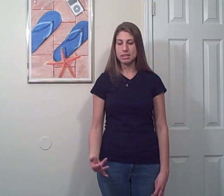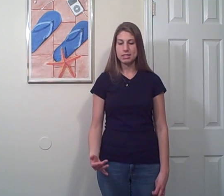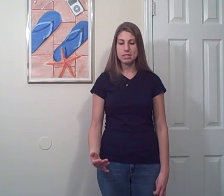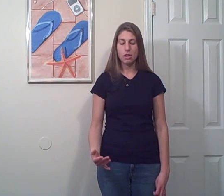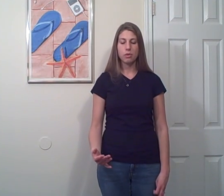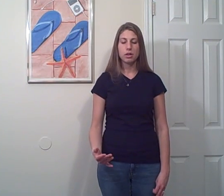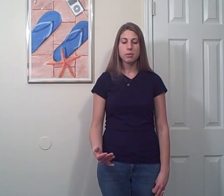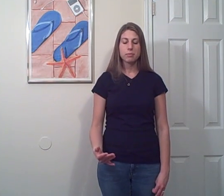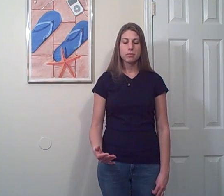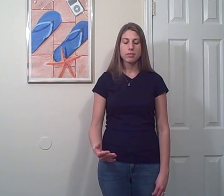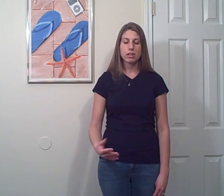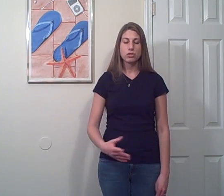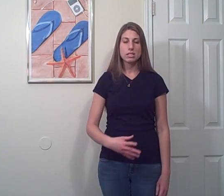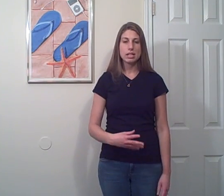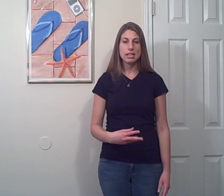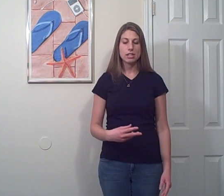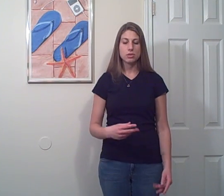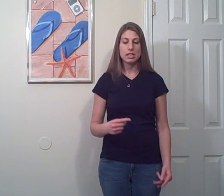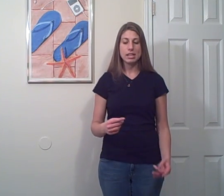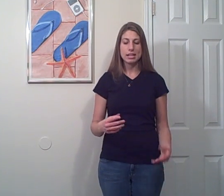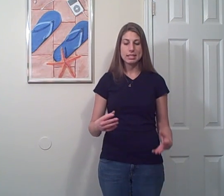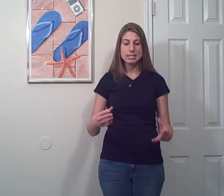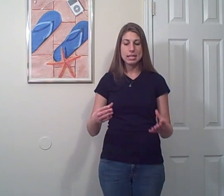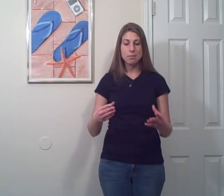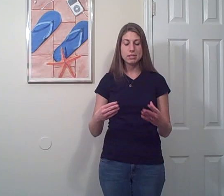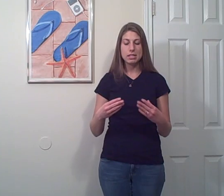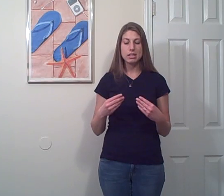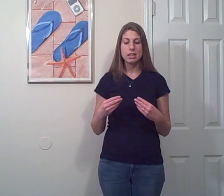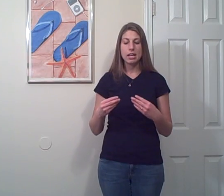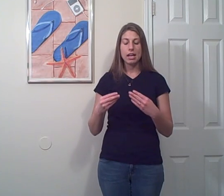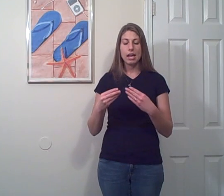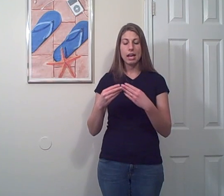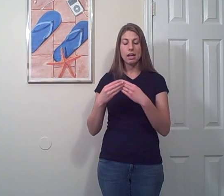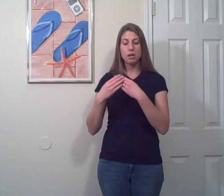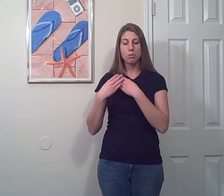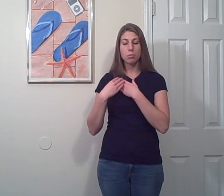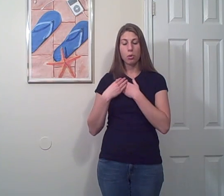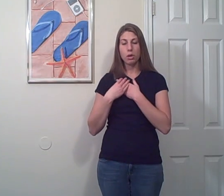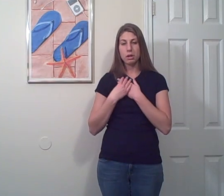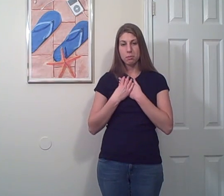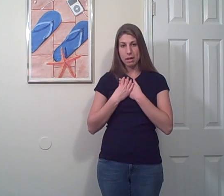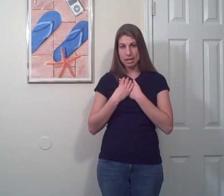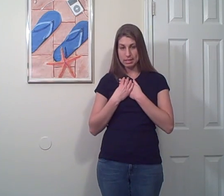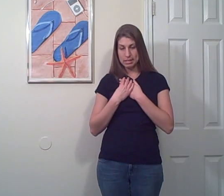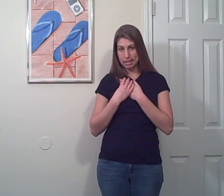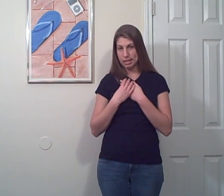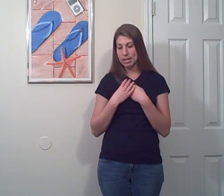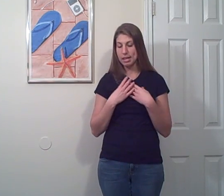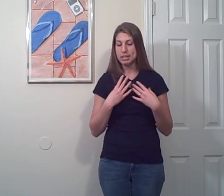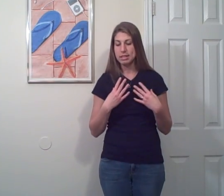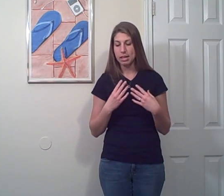So translate that to he accepted and bore my sin and death.